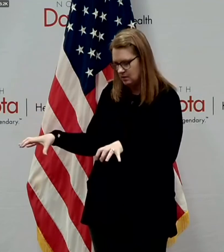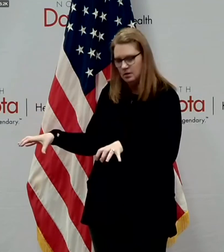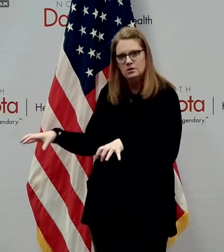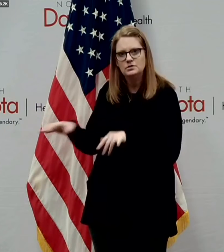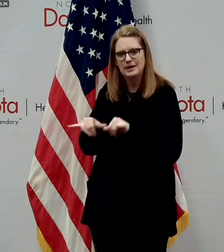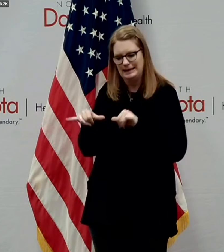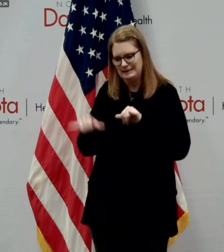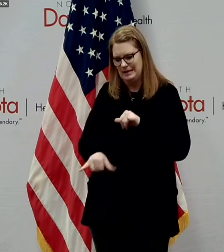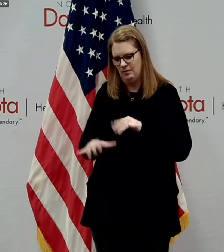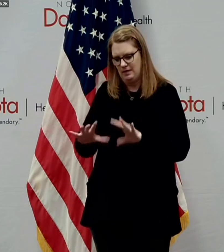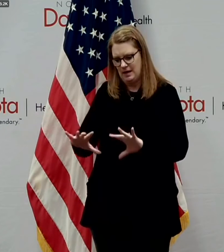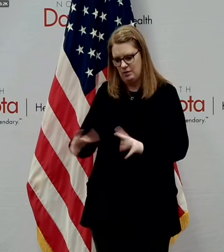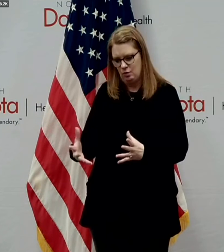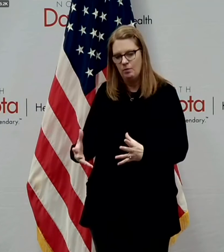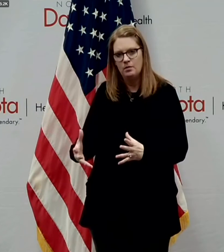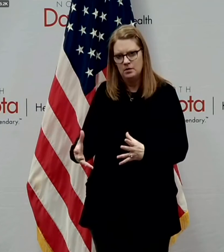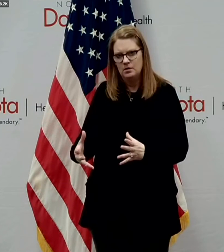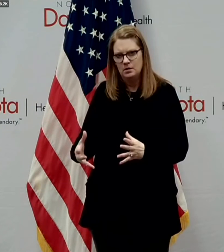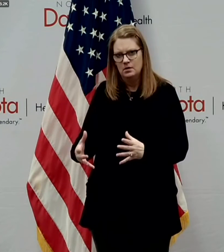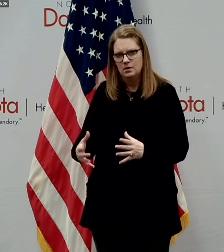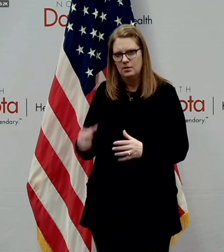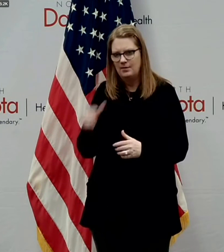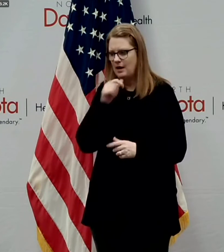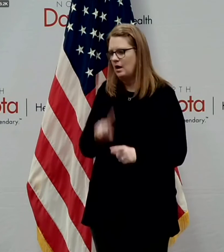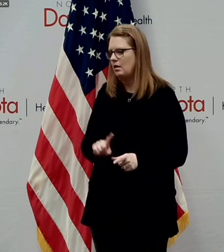think something that we have to pay close attention to is,